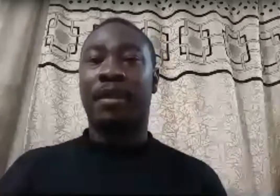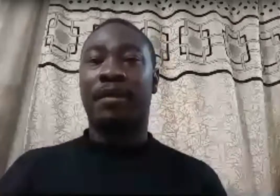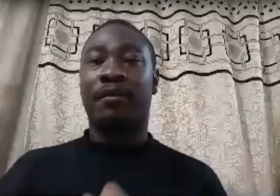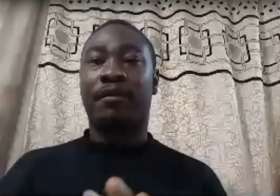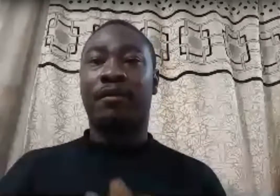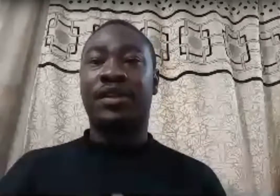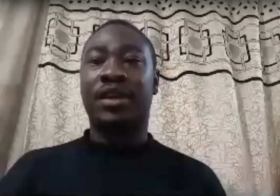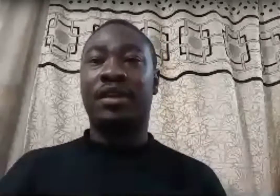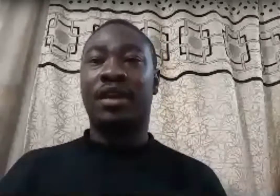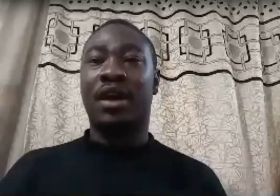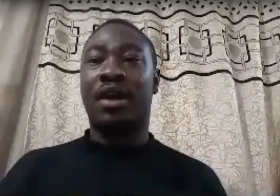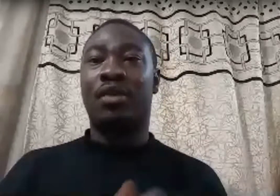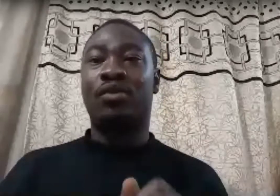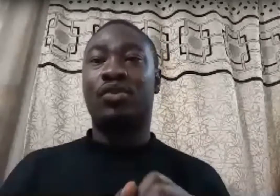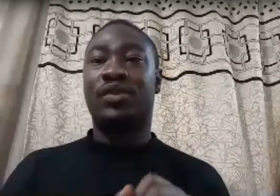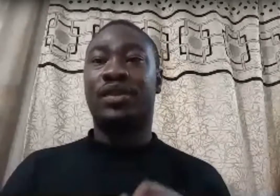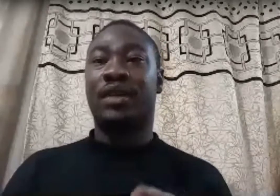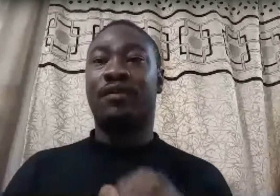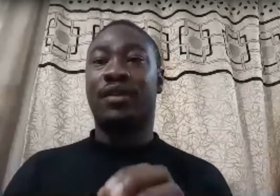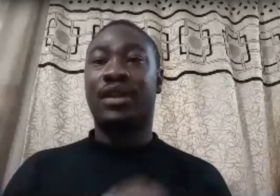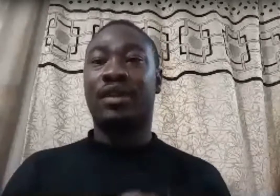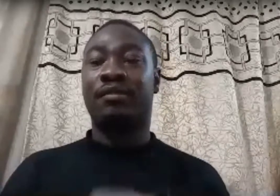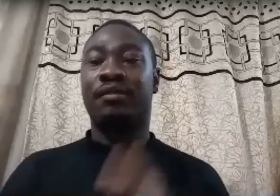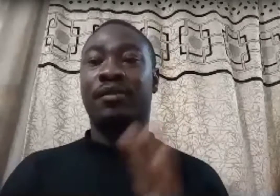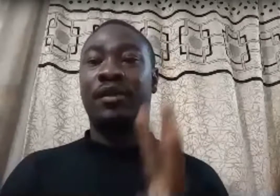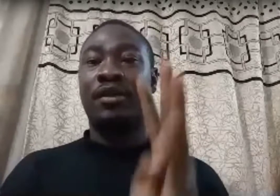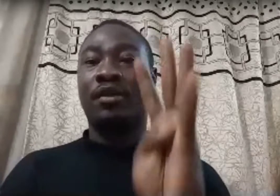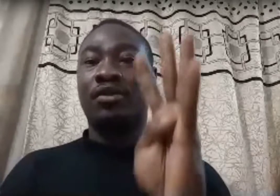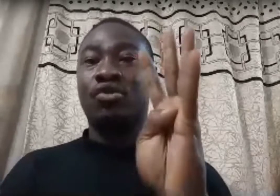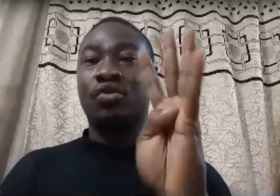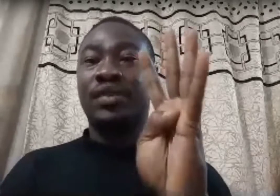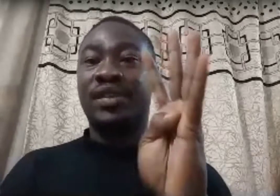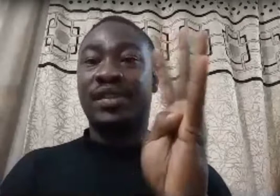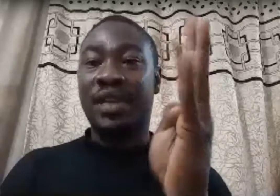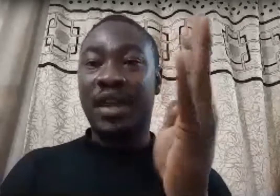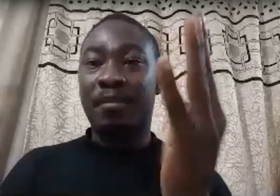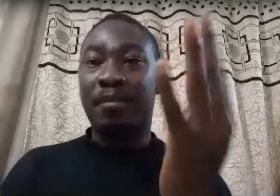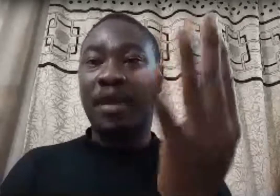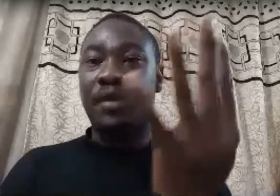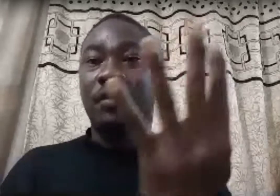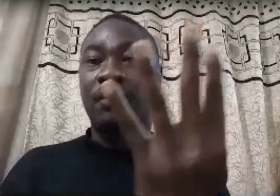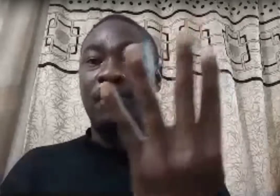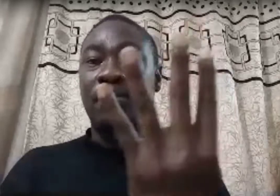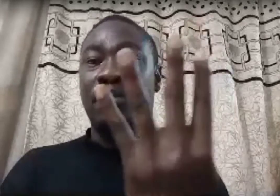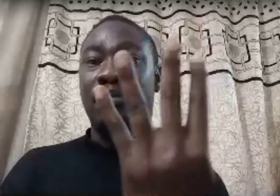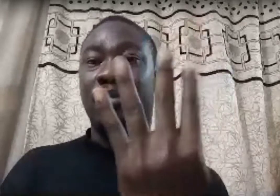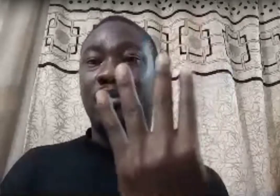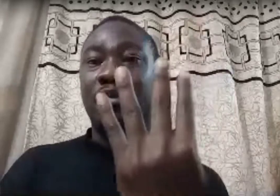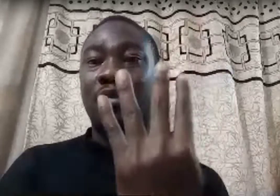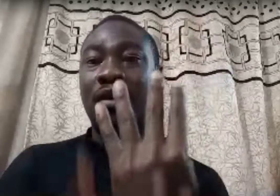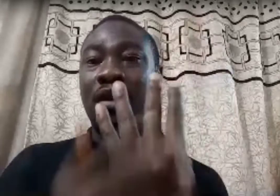14. How do you sign 14? You use the same method. Let us see the back of your